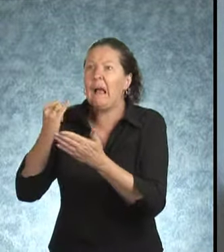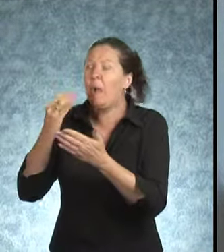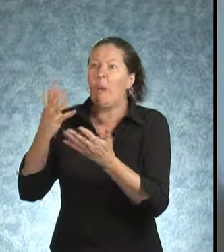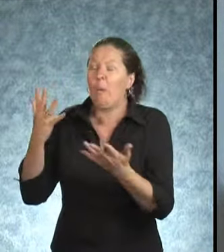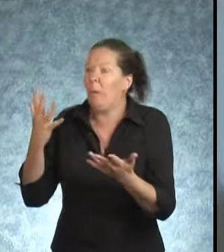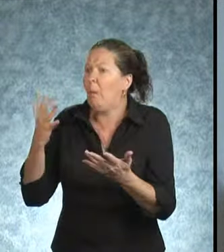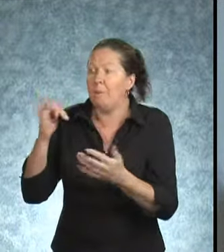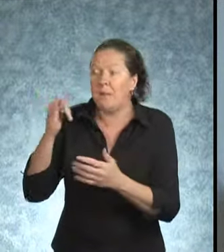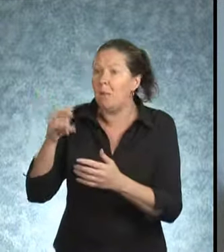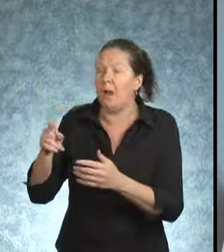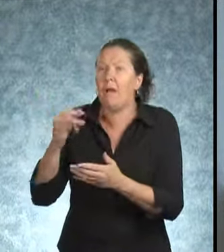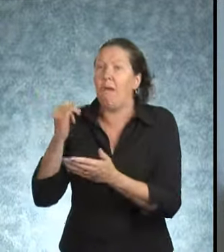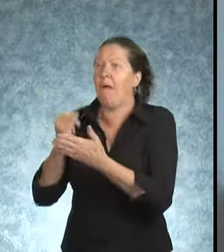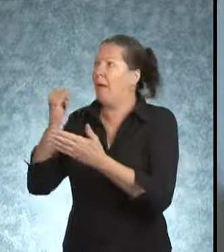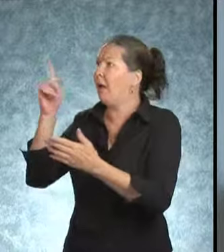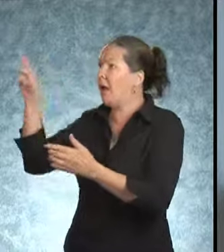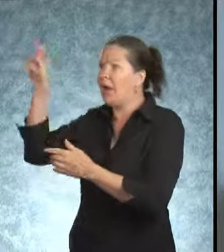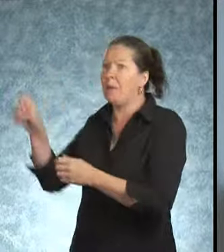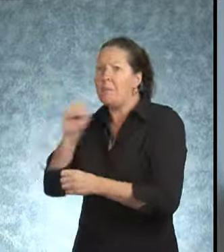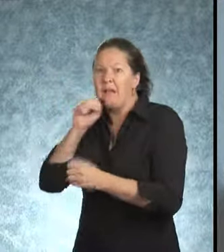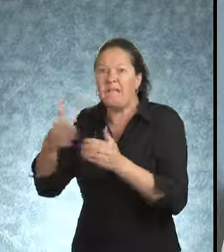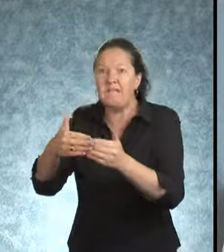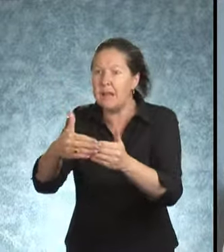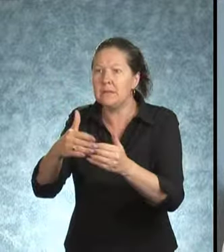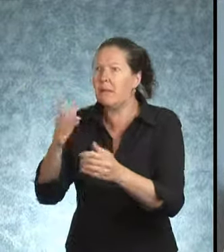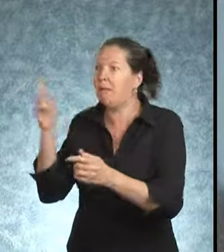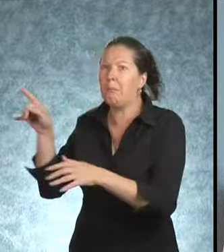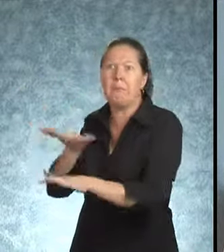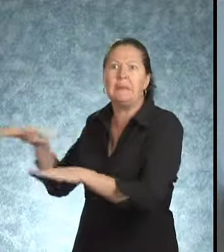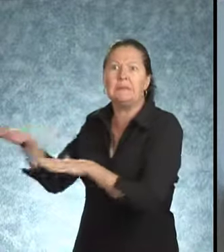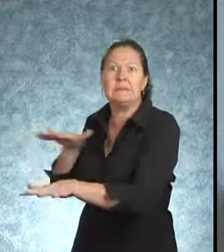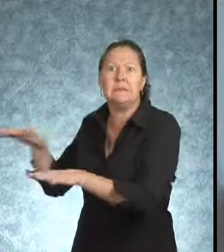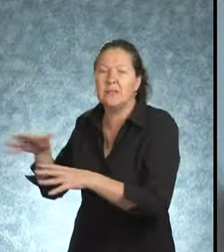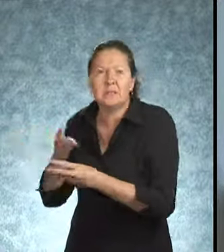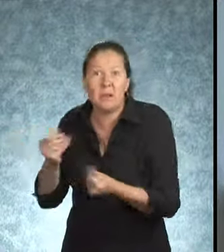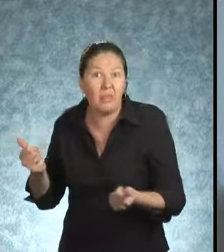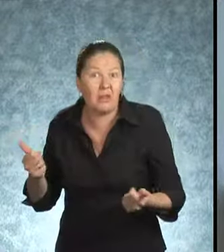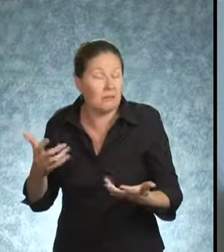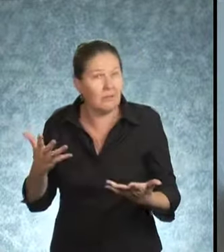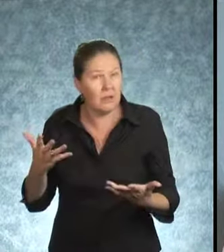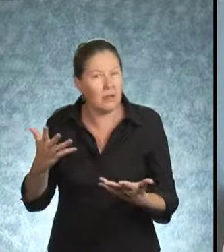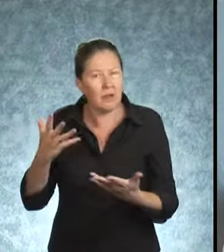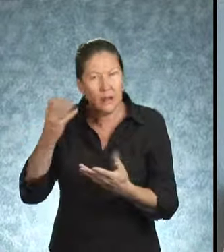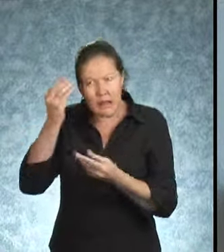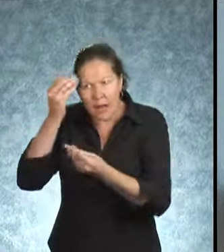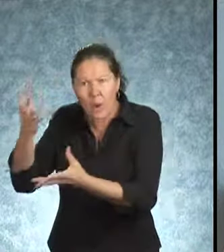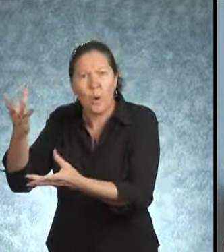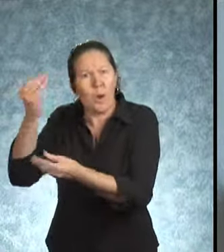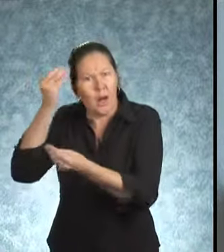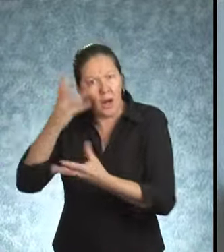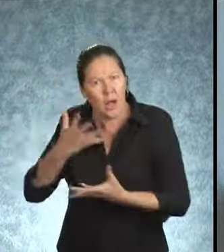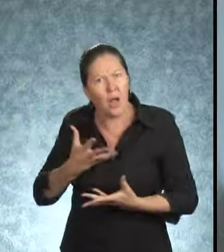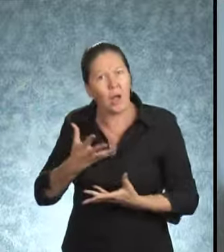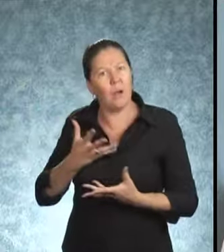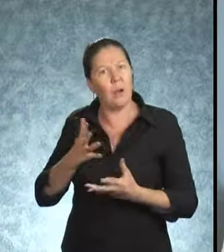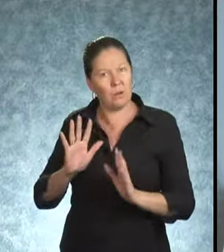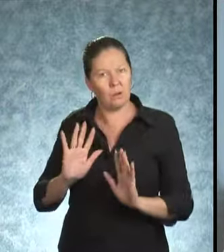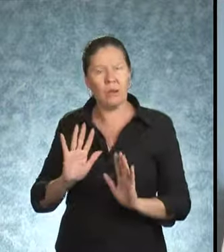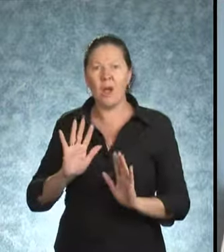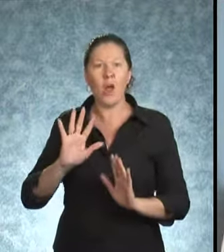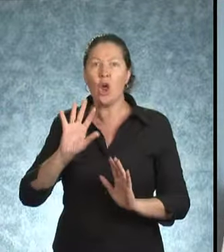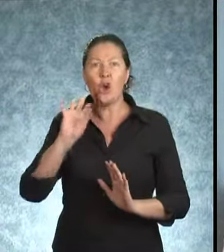there's been an issue with the contractor, he can't come down because he's booked in too many jobs. So just letting people know sometimes it's not about